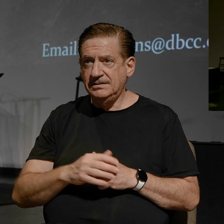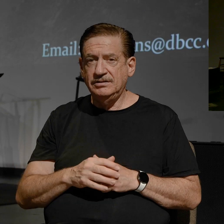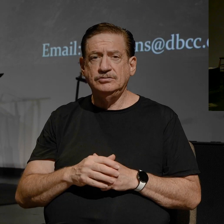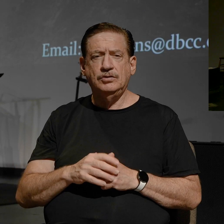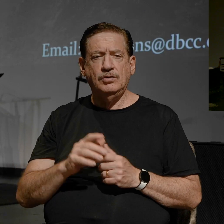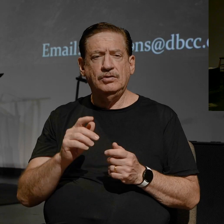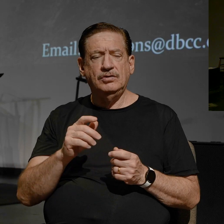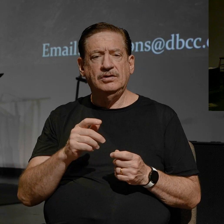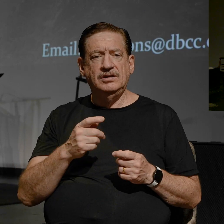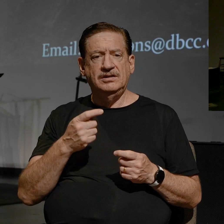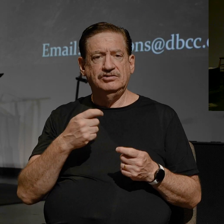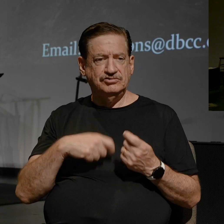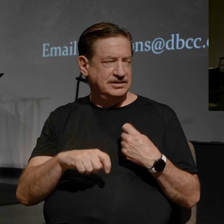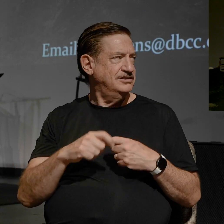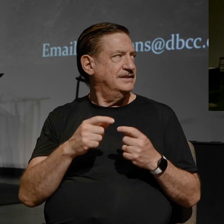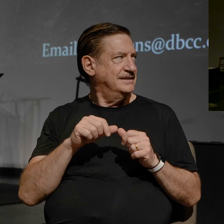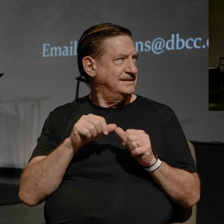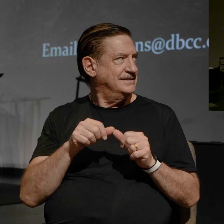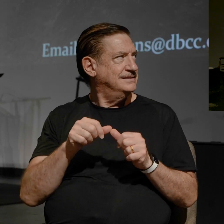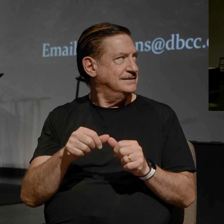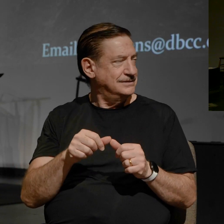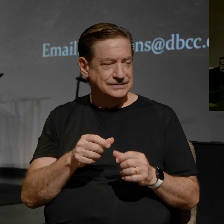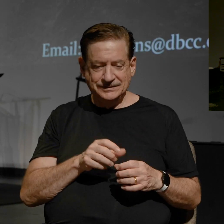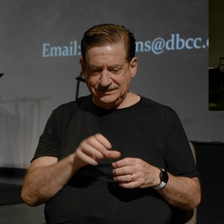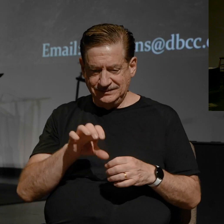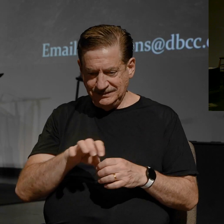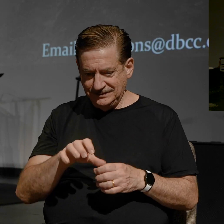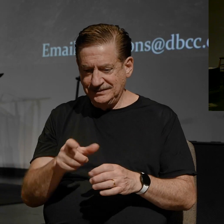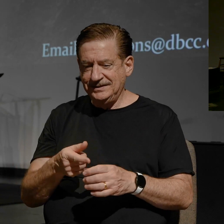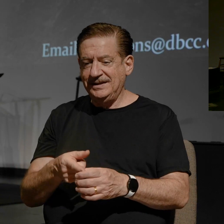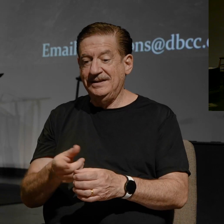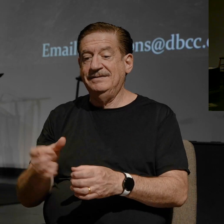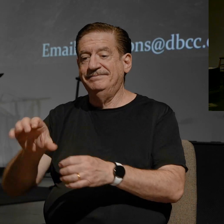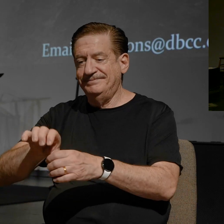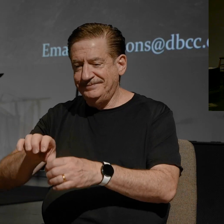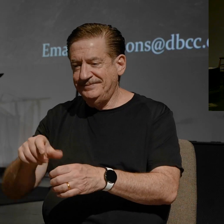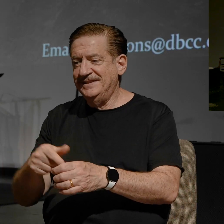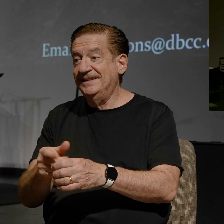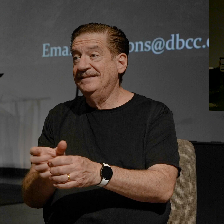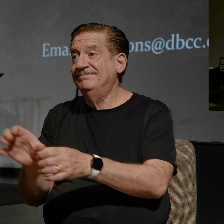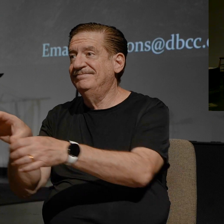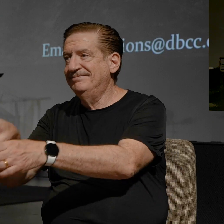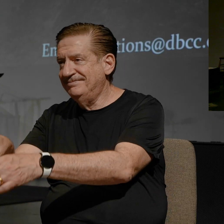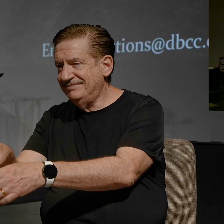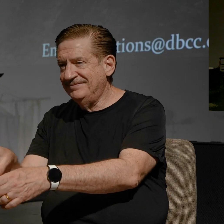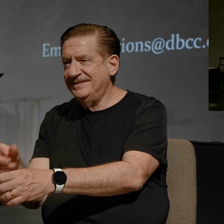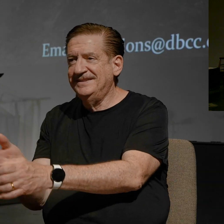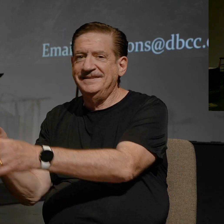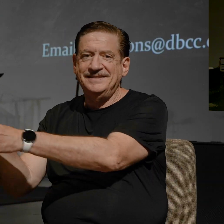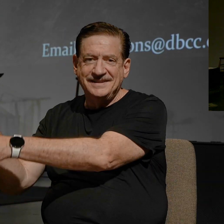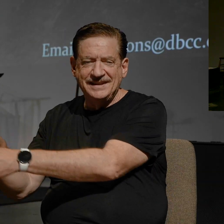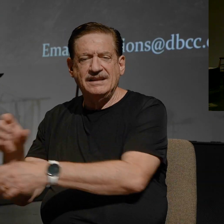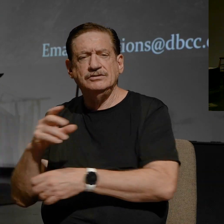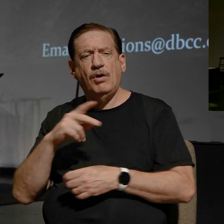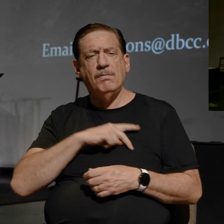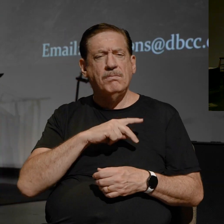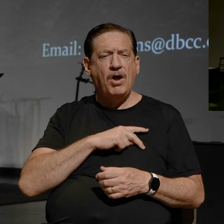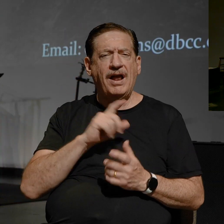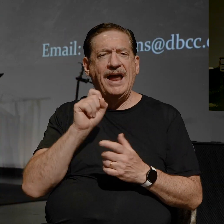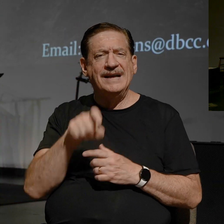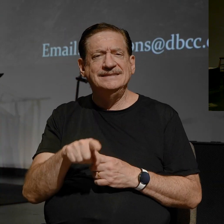the transaction continues. Paul is asking Timothy to do this. I want you